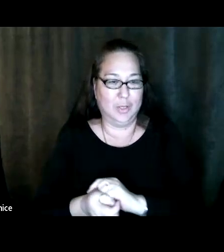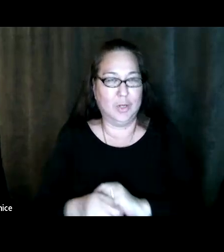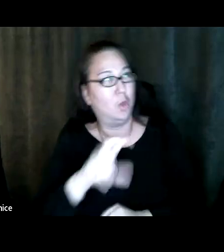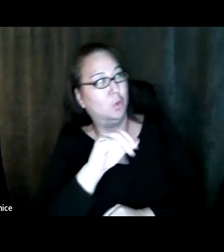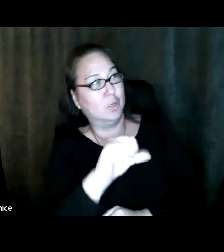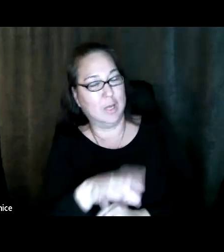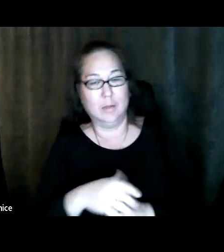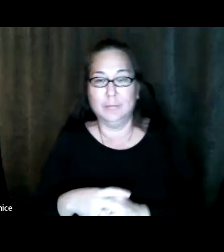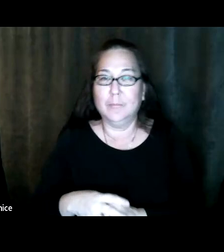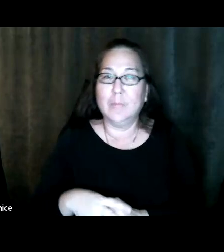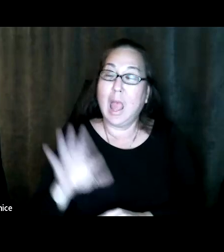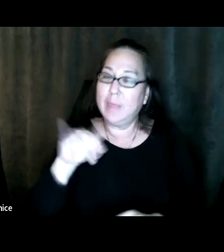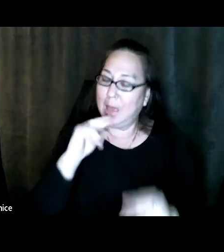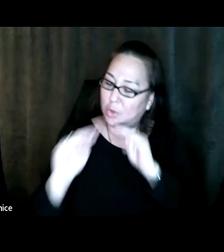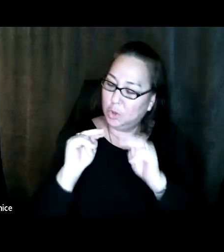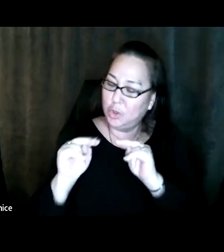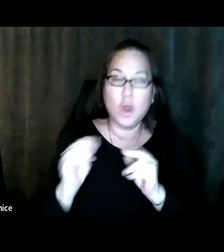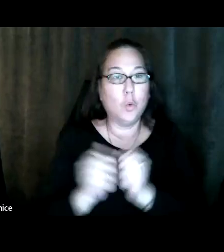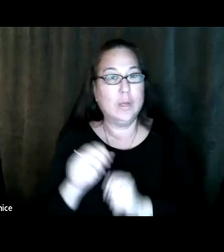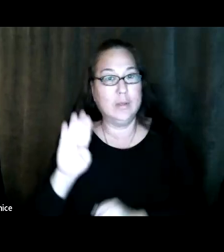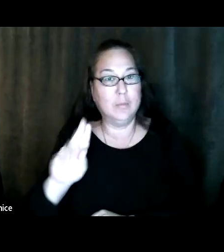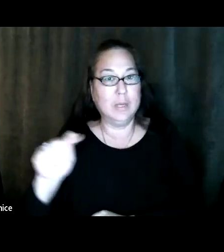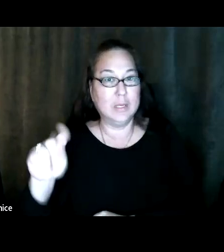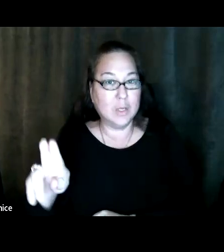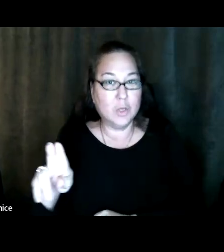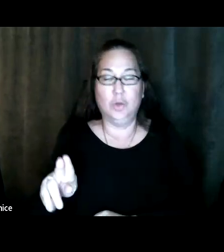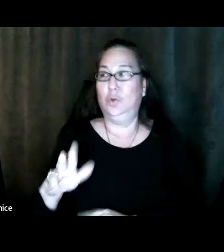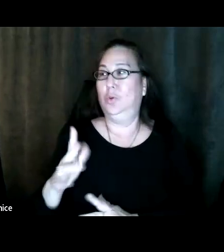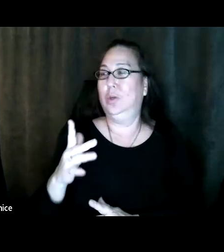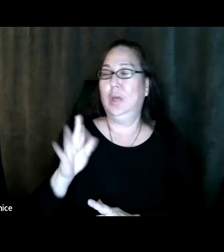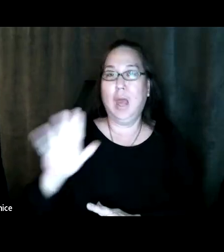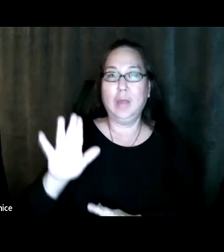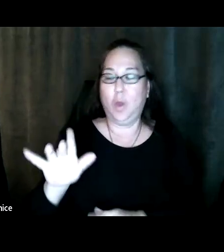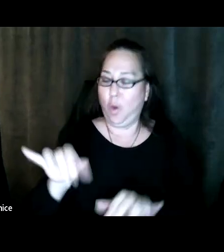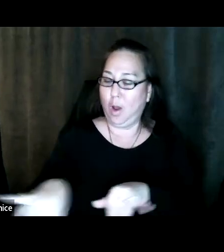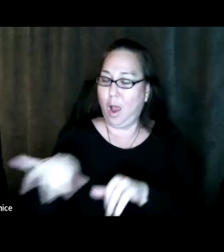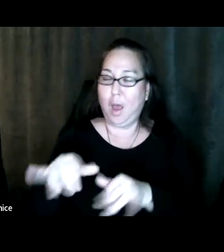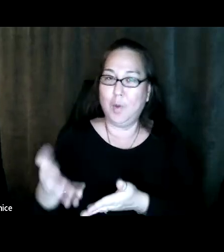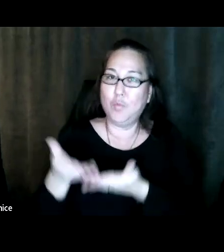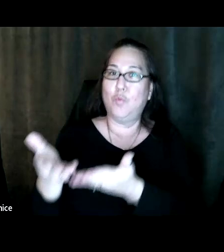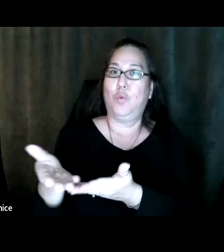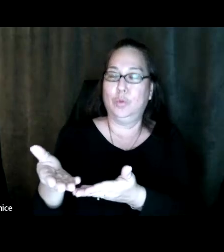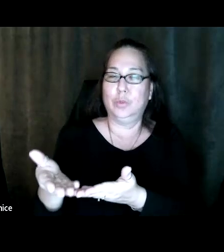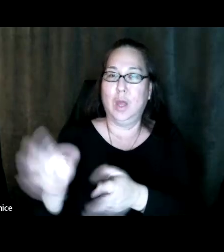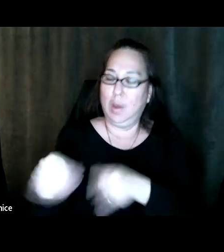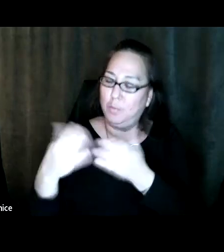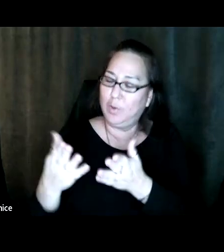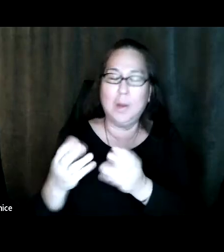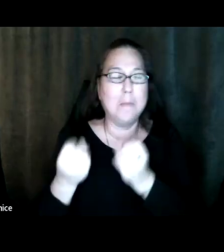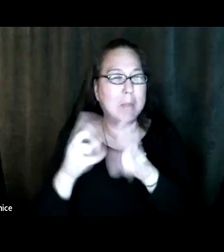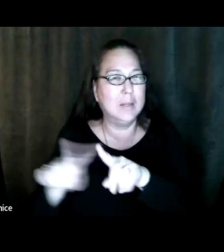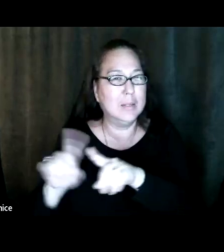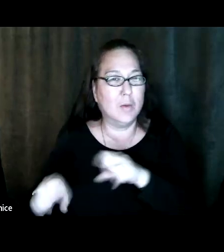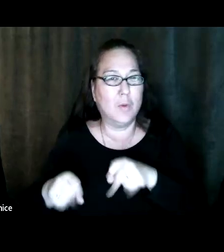seconds. Negotiations with the BTU and their common good proposals are providing you with many opportunities to